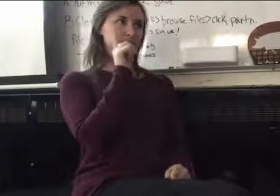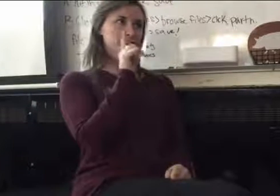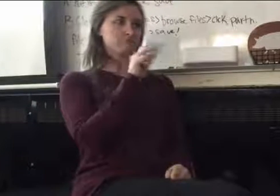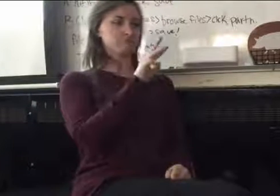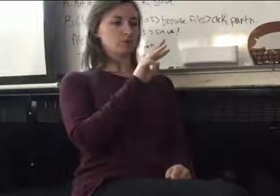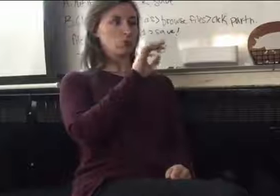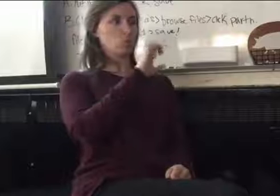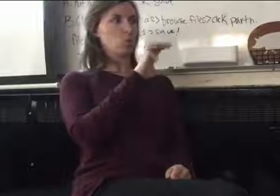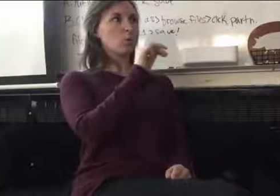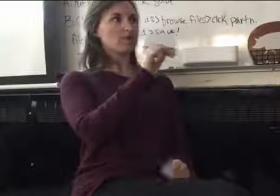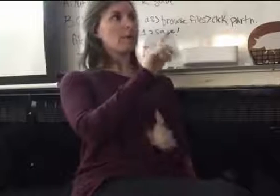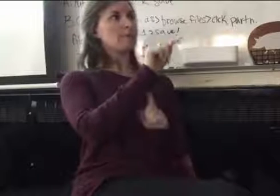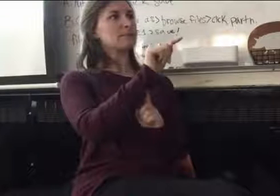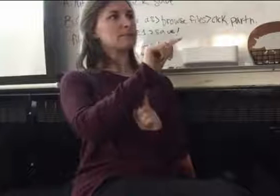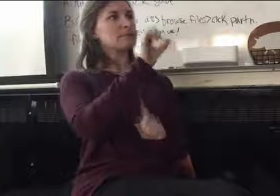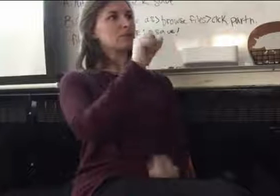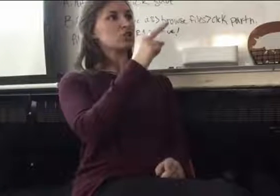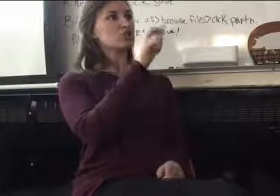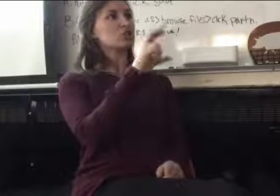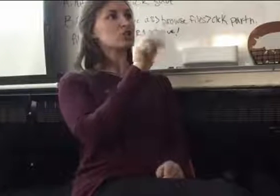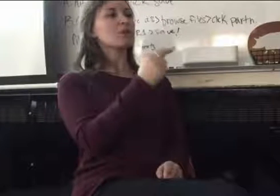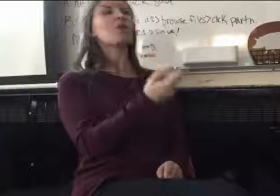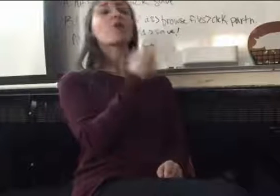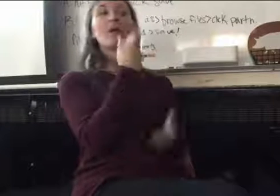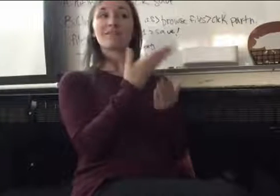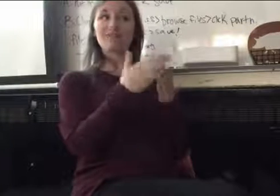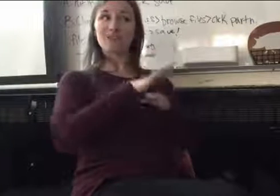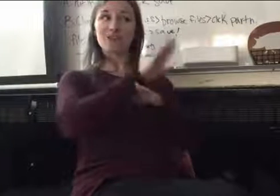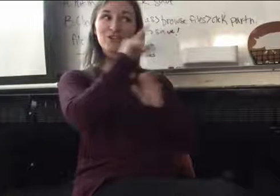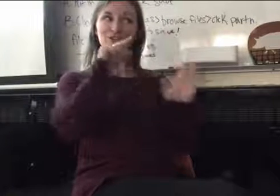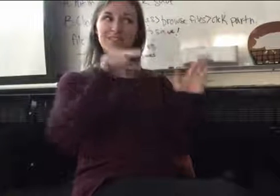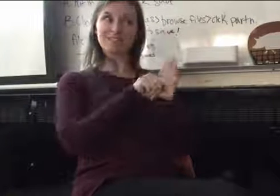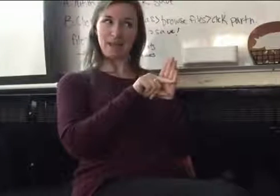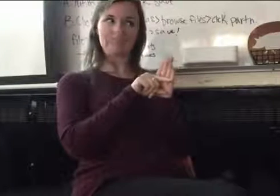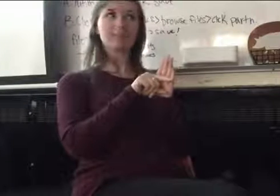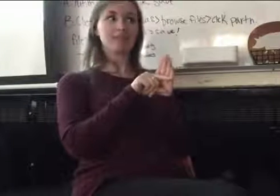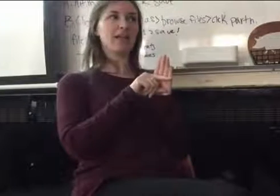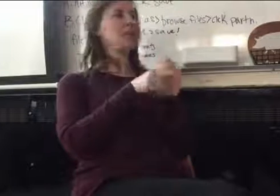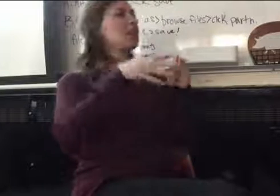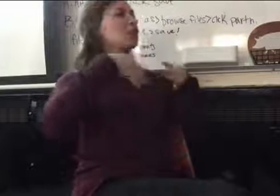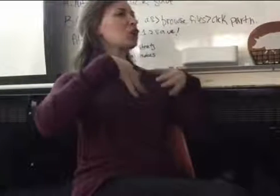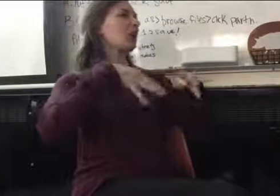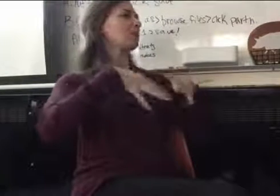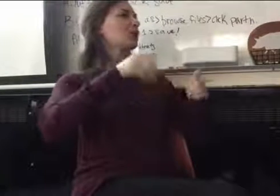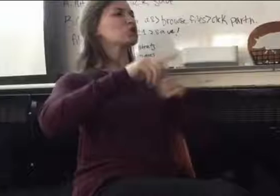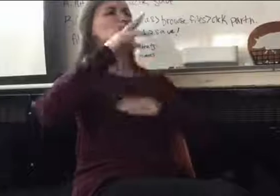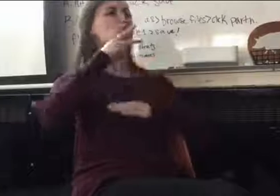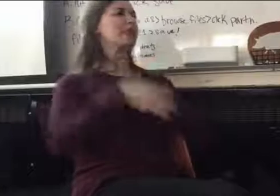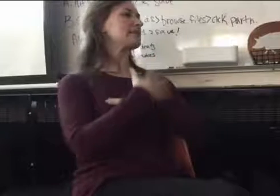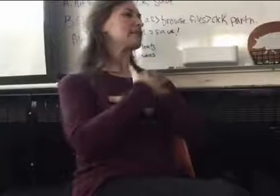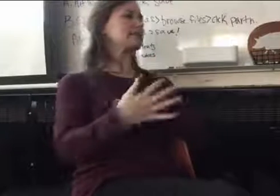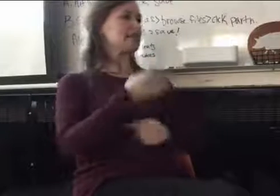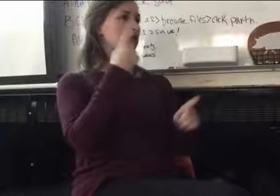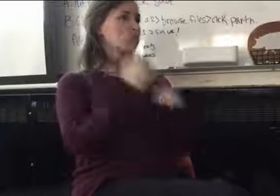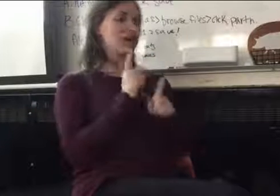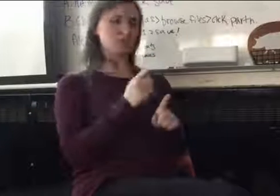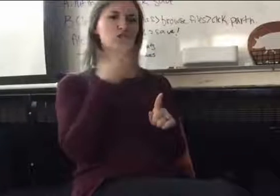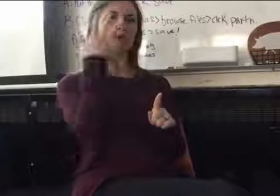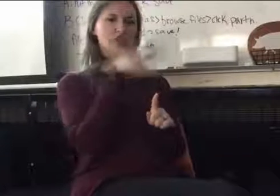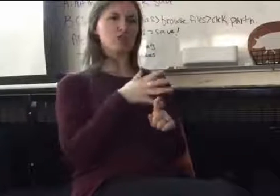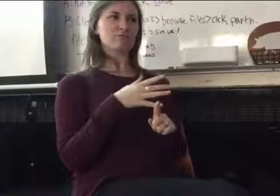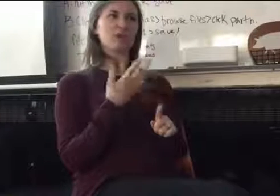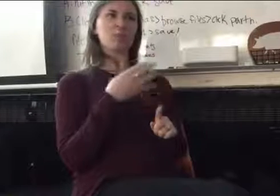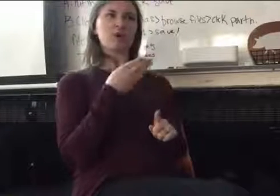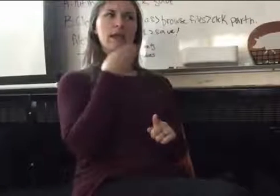you've probably heard of Sherman because he was one of your things that were on there, with Sherman's March to the Sea. Sherman looks pretty bad apple in this